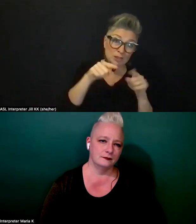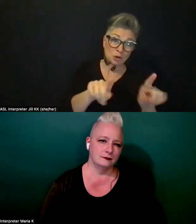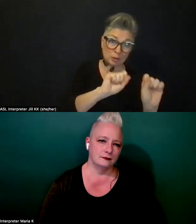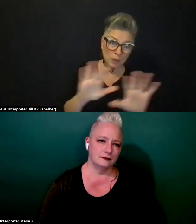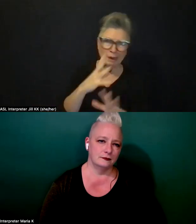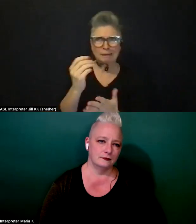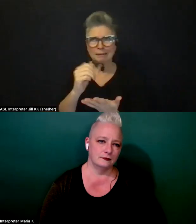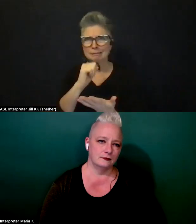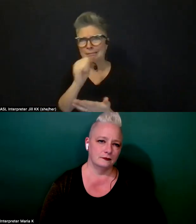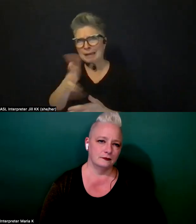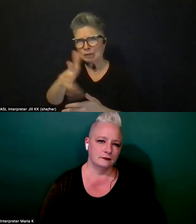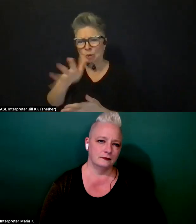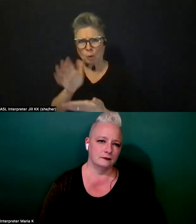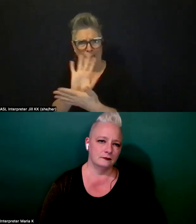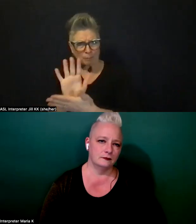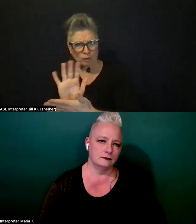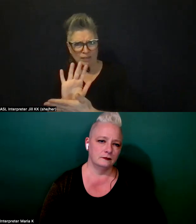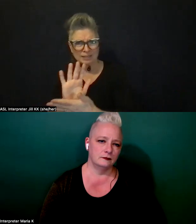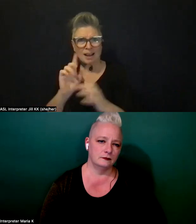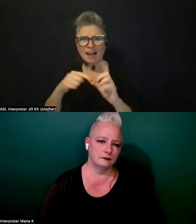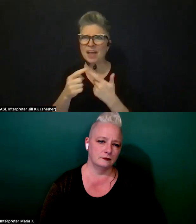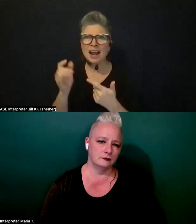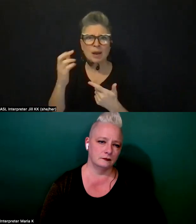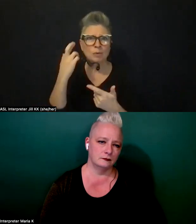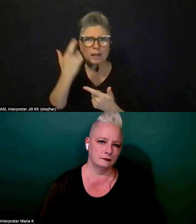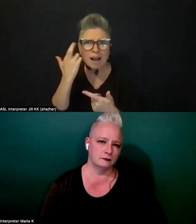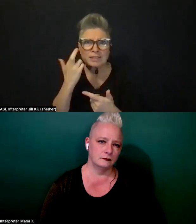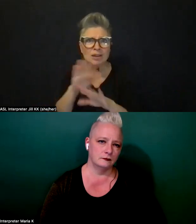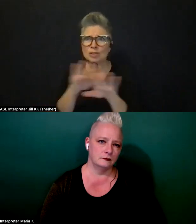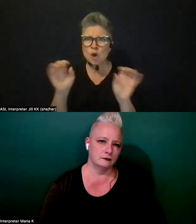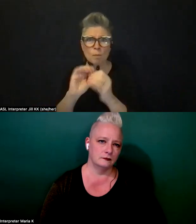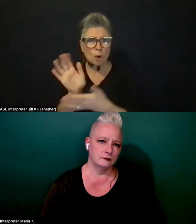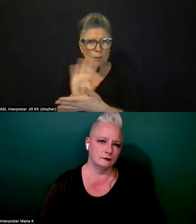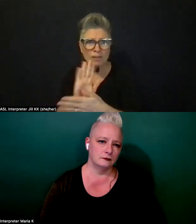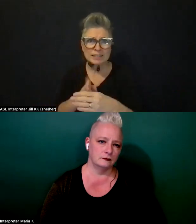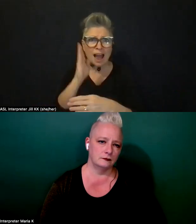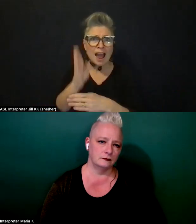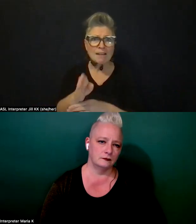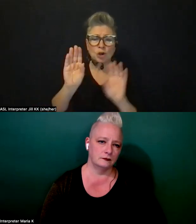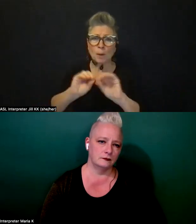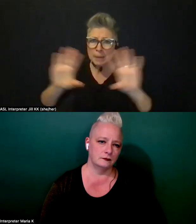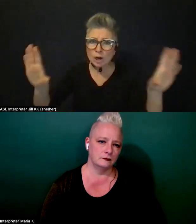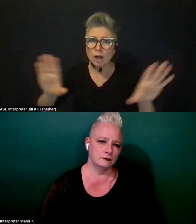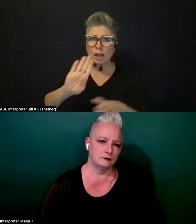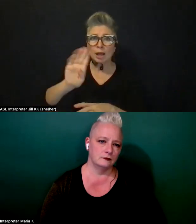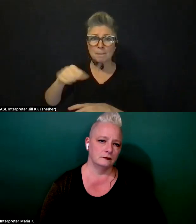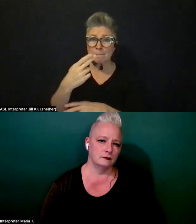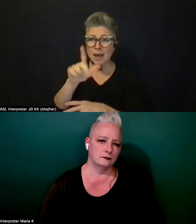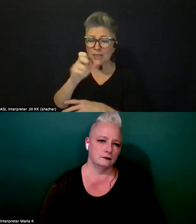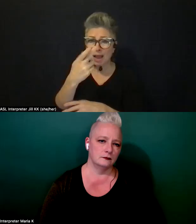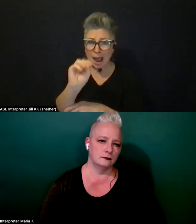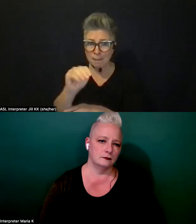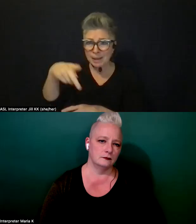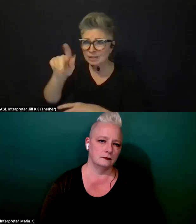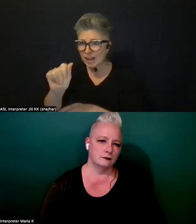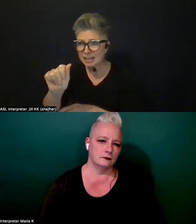realized that the number of movies after A Miracle in Bethlehem, Pennsylvania, really no